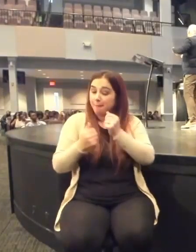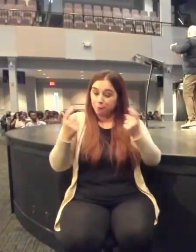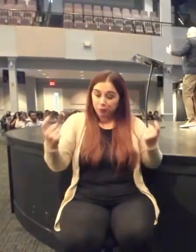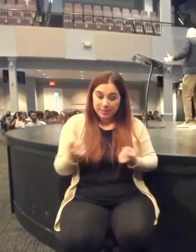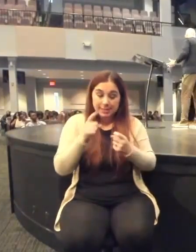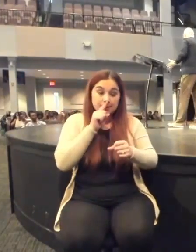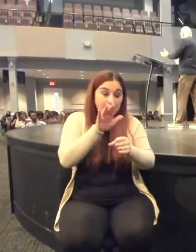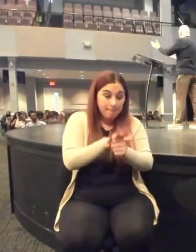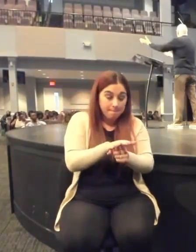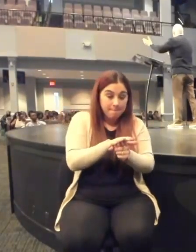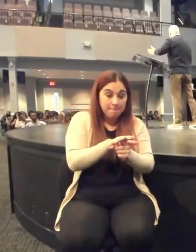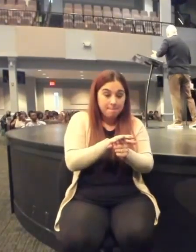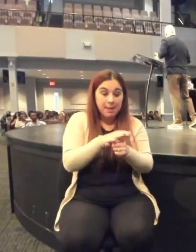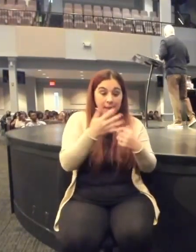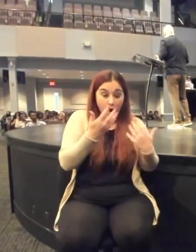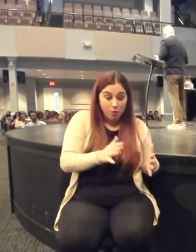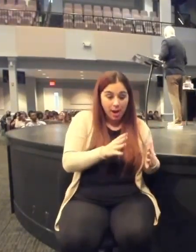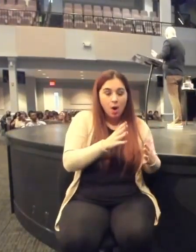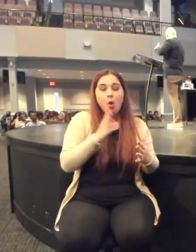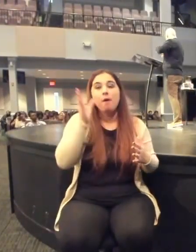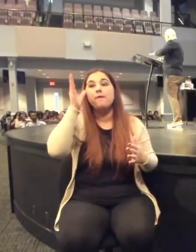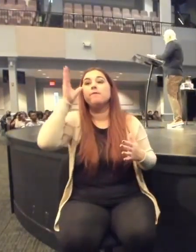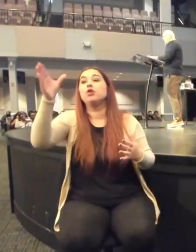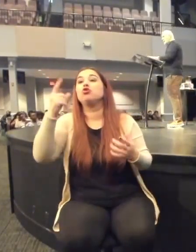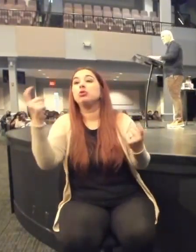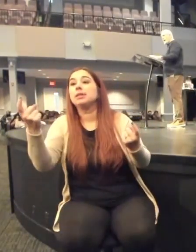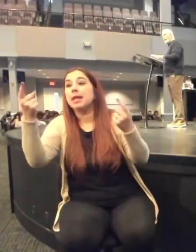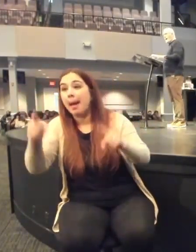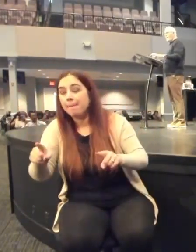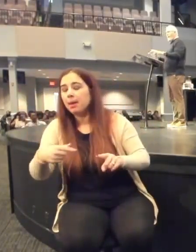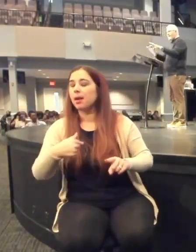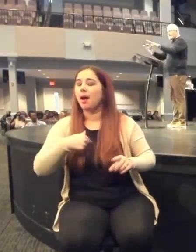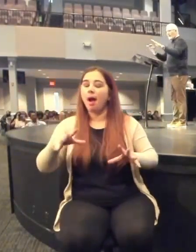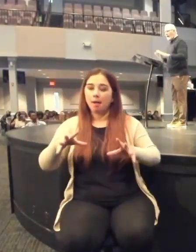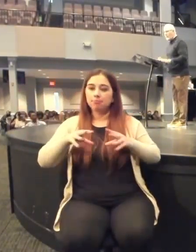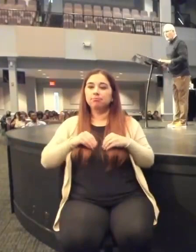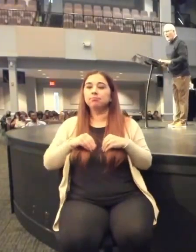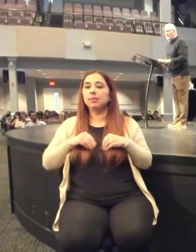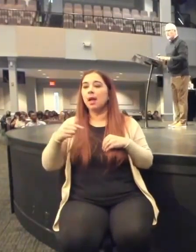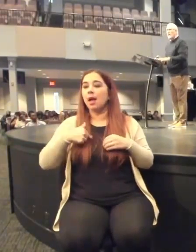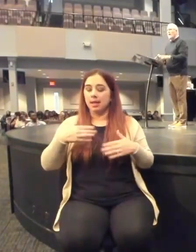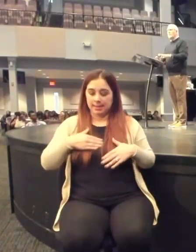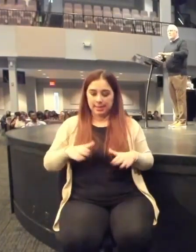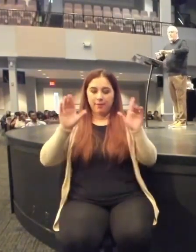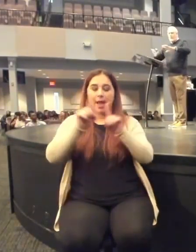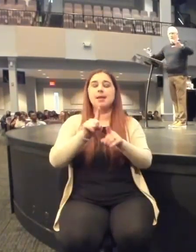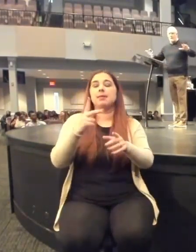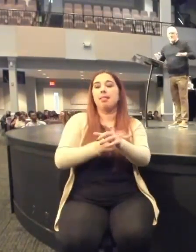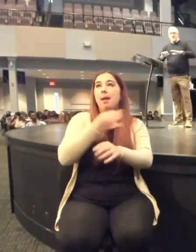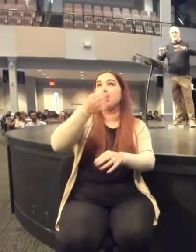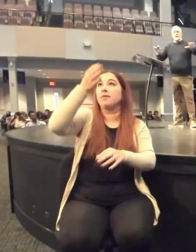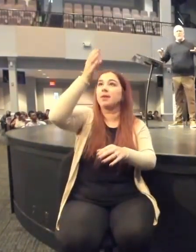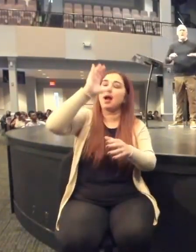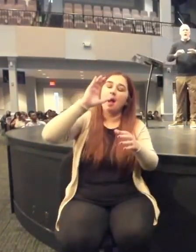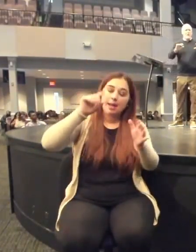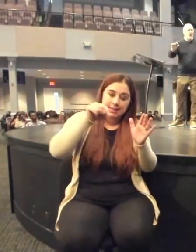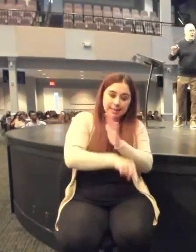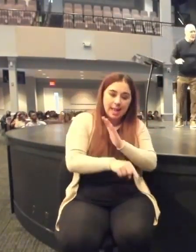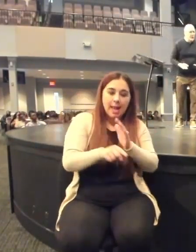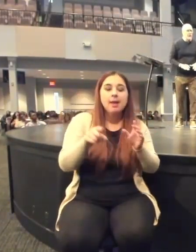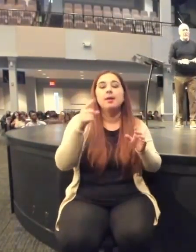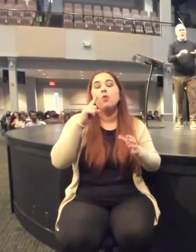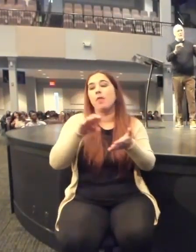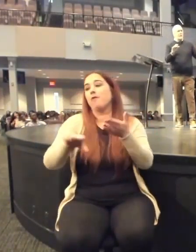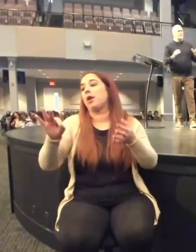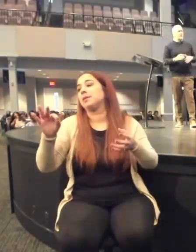committed or ever will be committed, I'll pay the price for it. I will sacrifice my life as the Lamb of God slain for the forgiveness of the sins of all